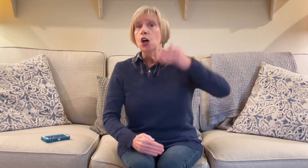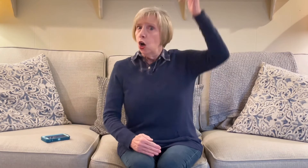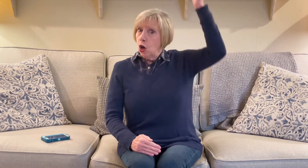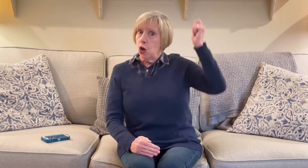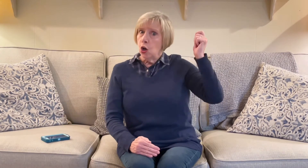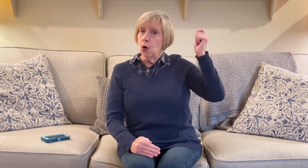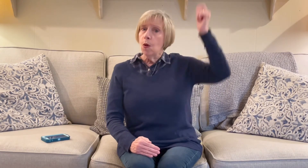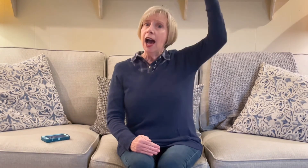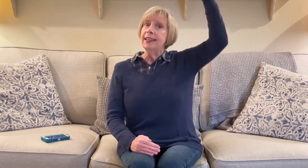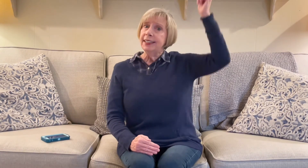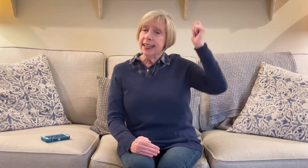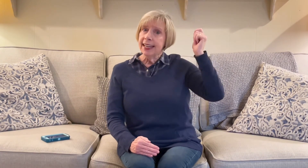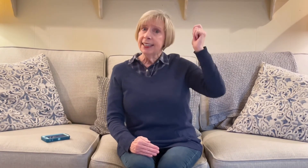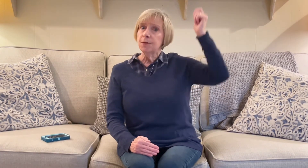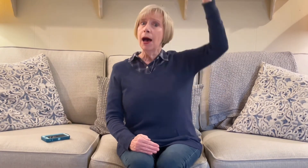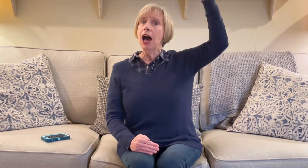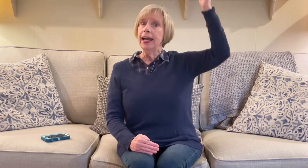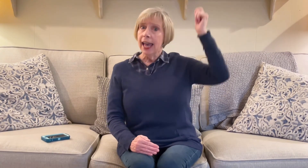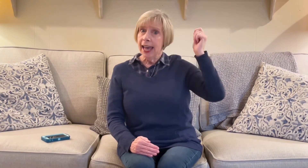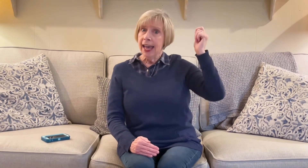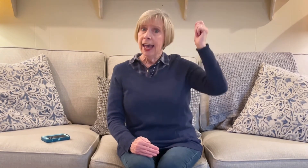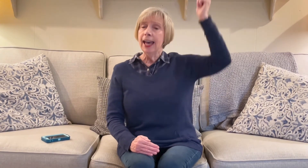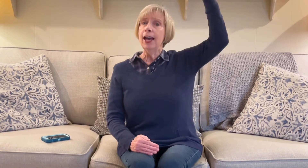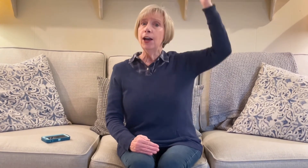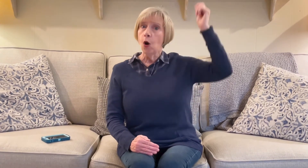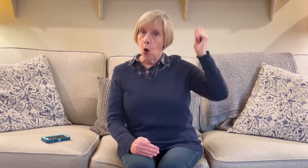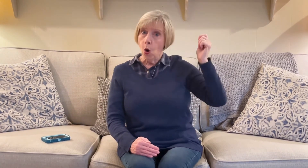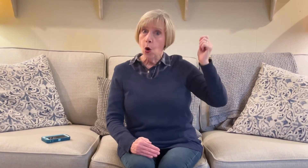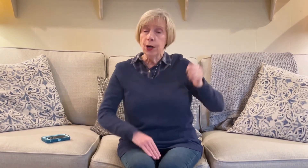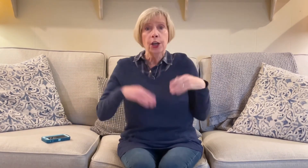Ooh-wah sings my air horn.